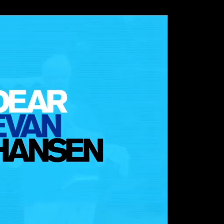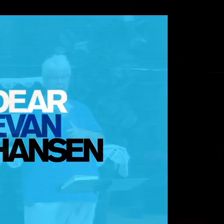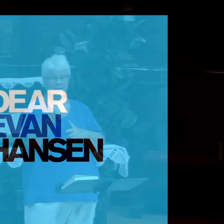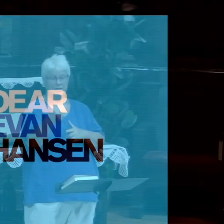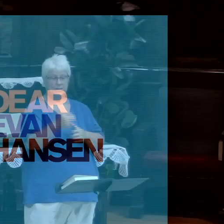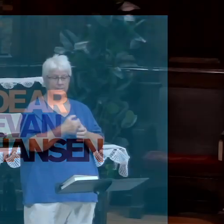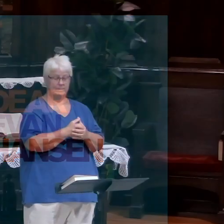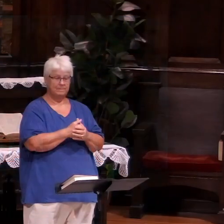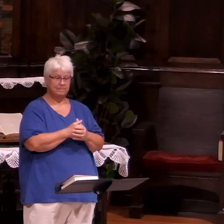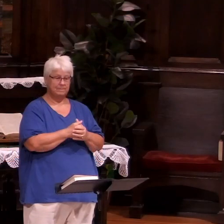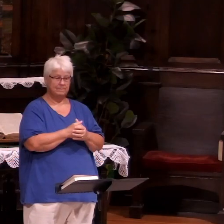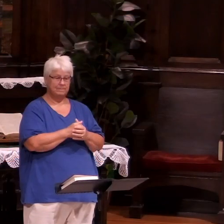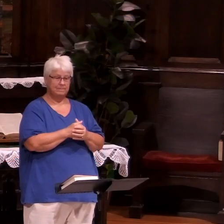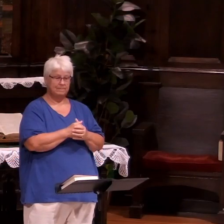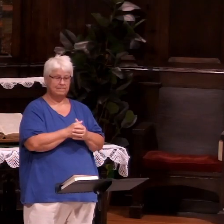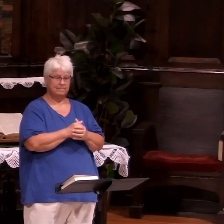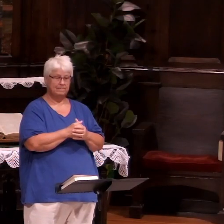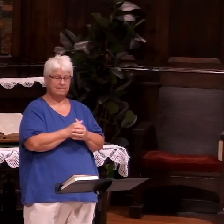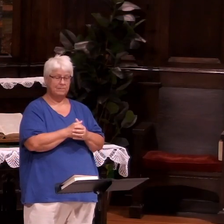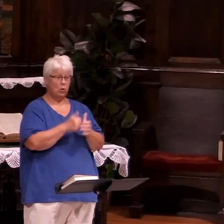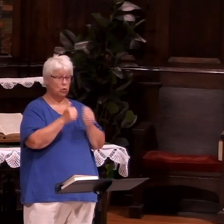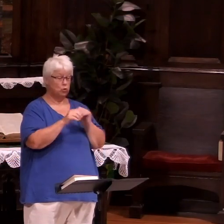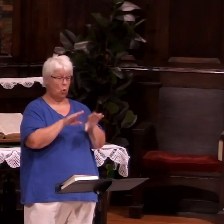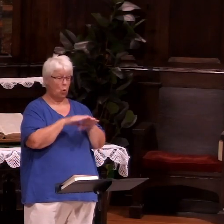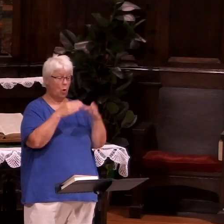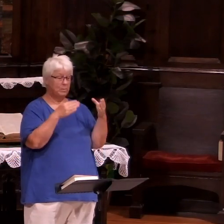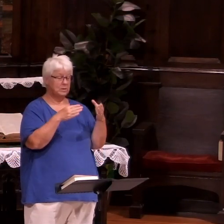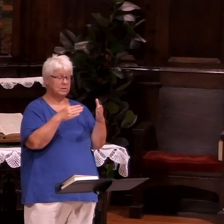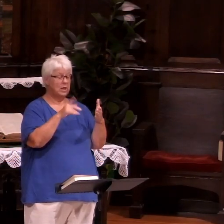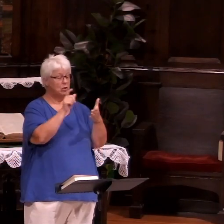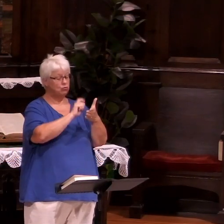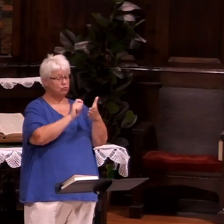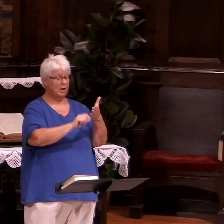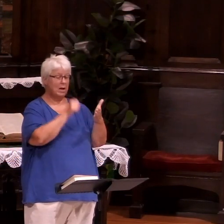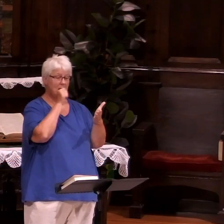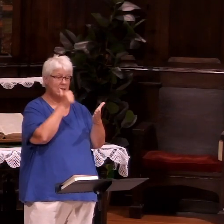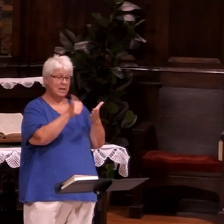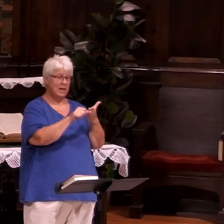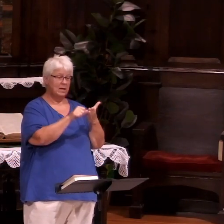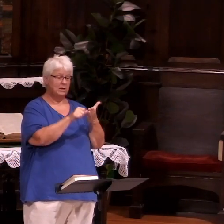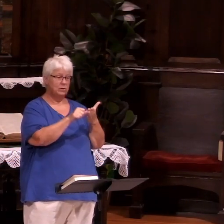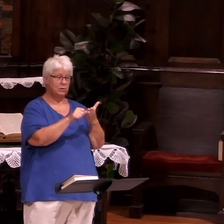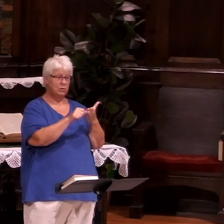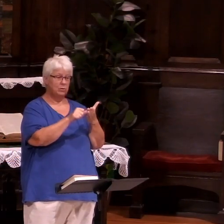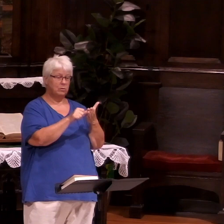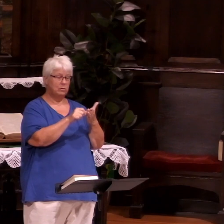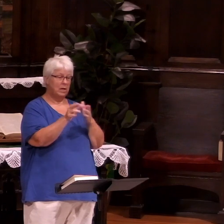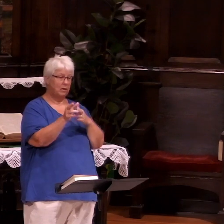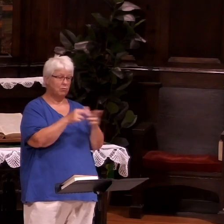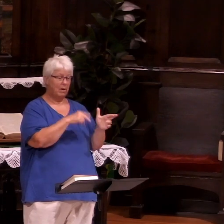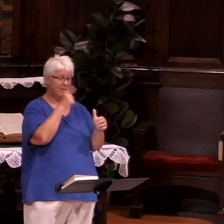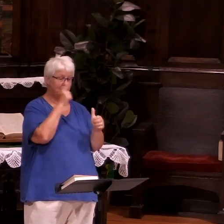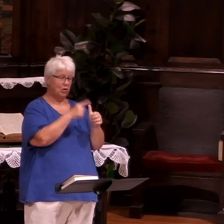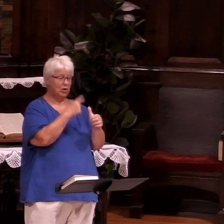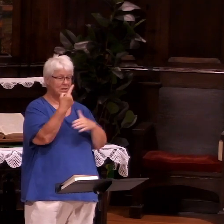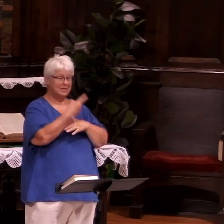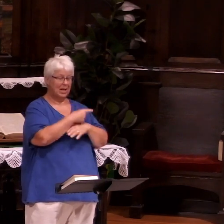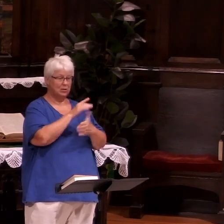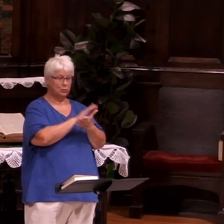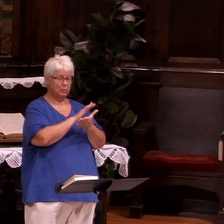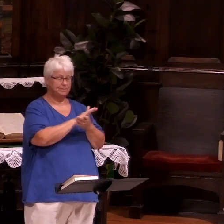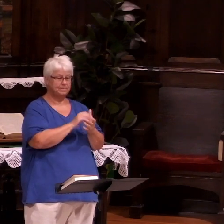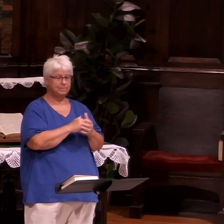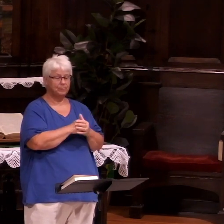Hansen." The show opens with Evan writing one of these letters to get him ready for the first day of